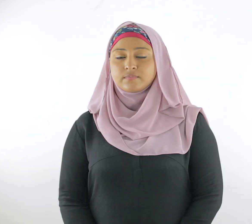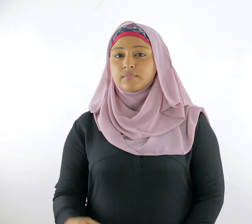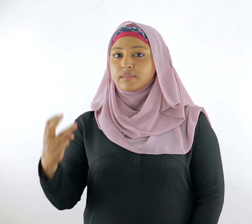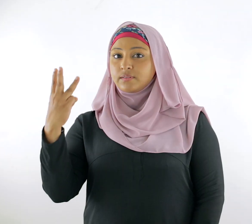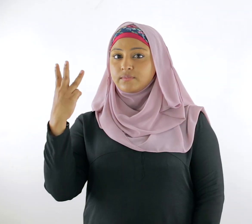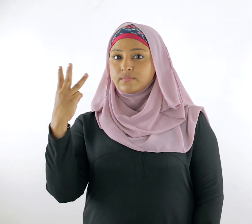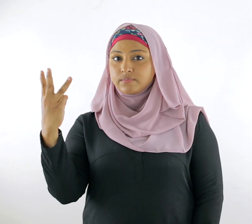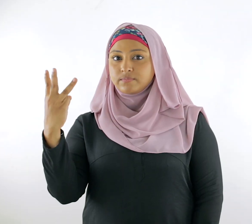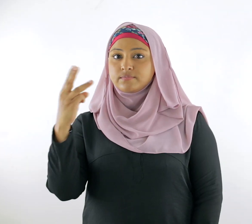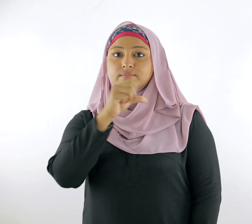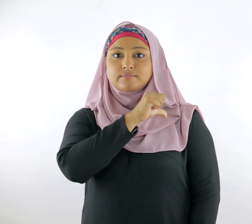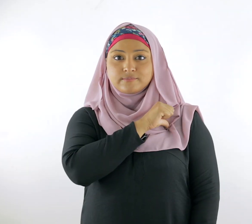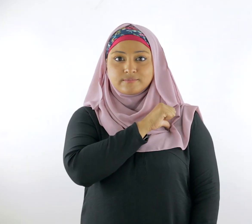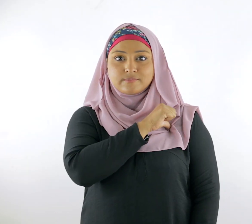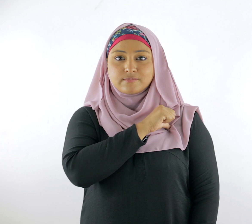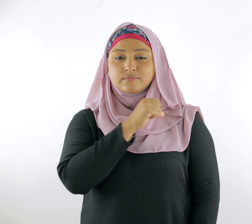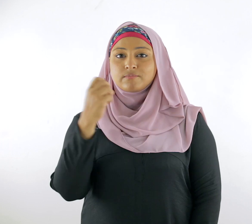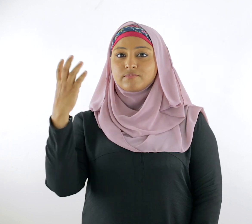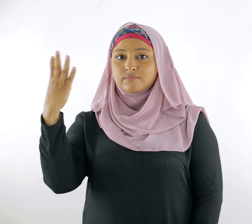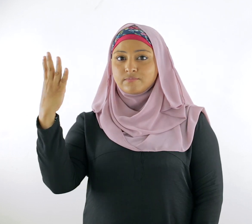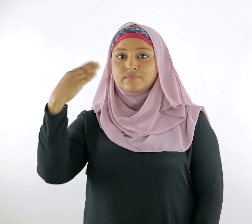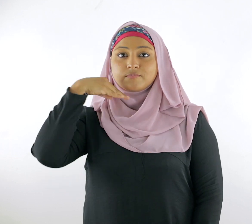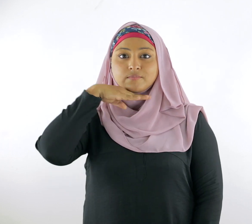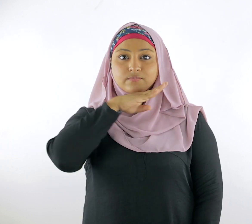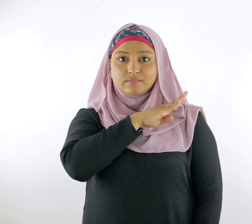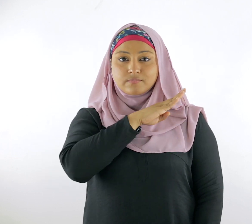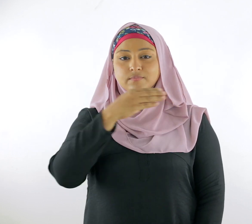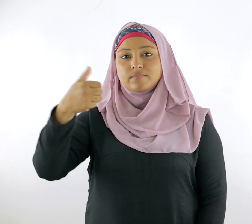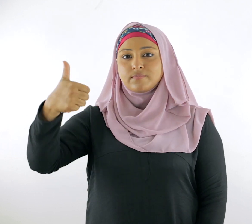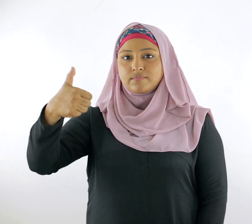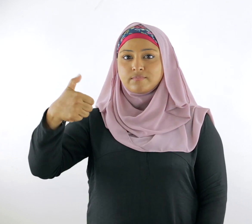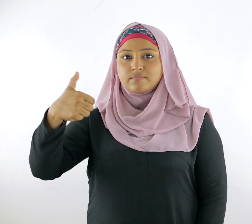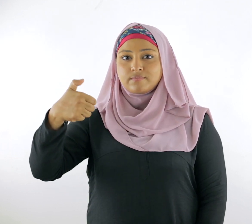3411.